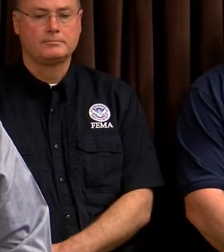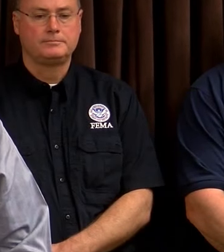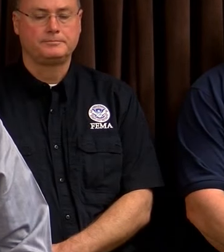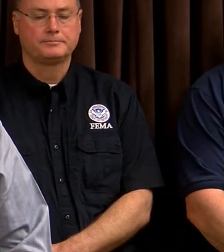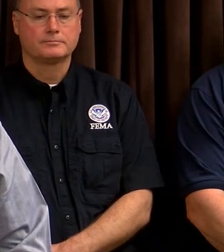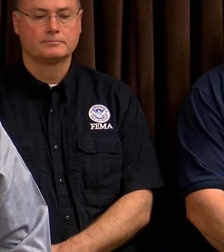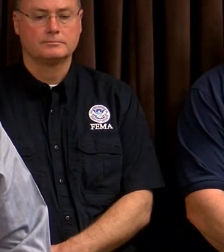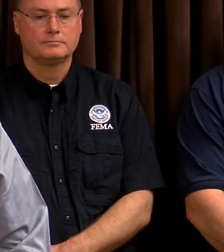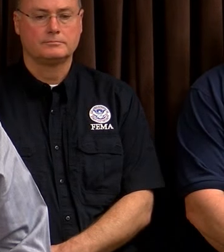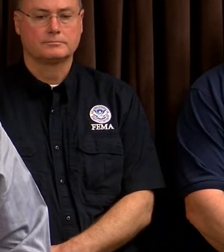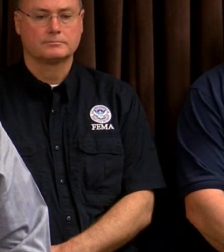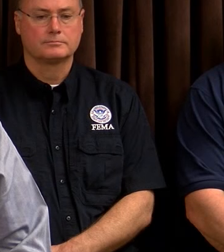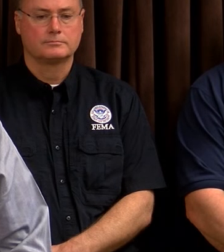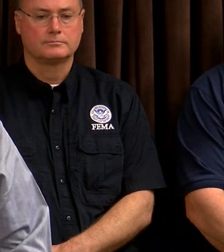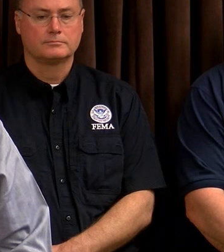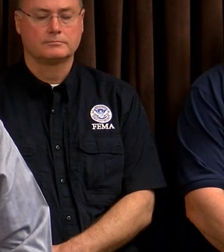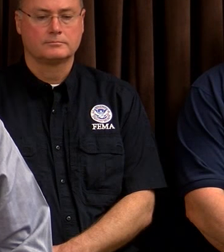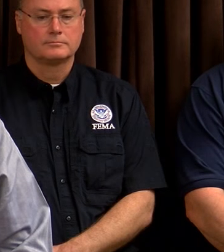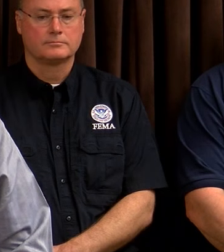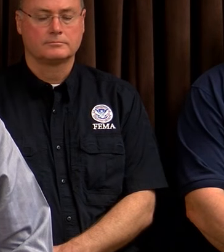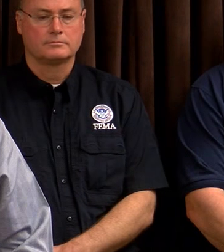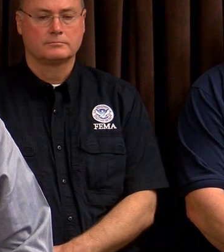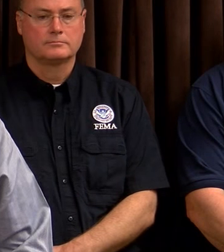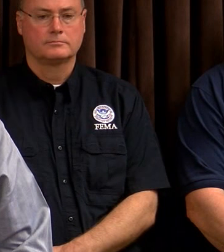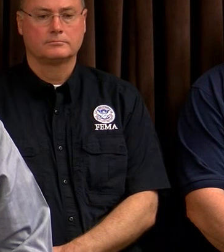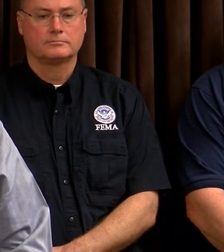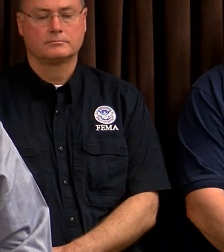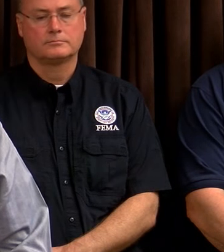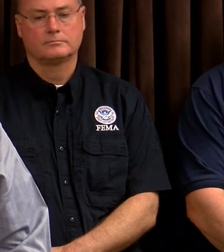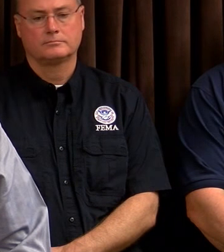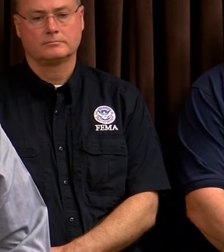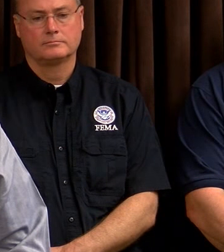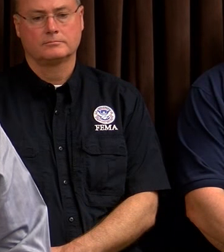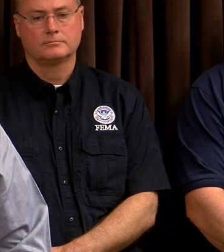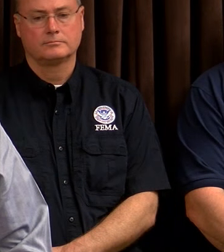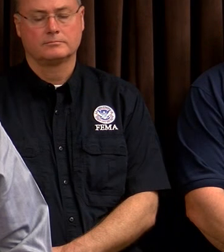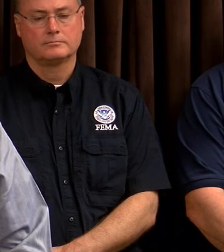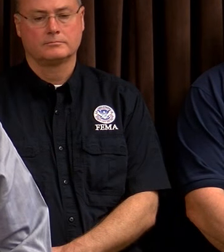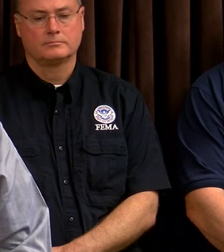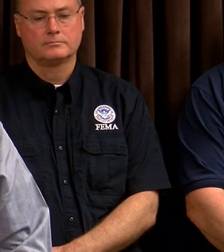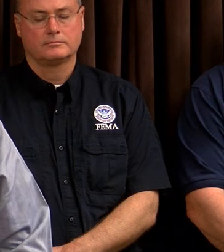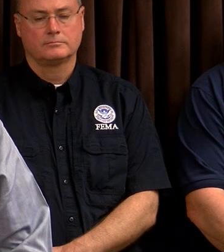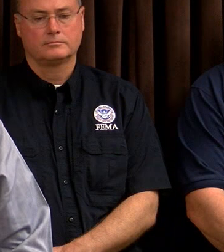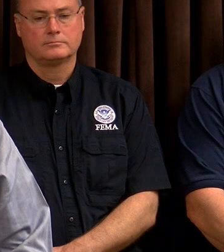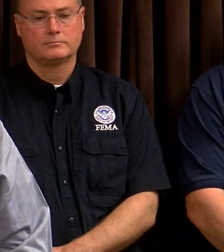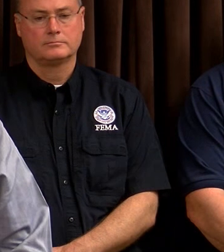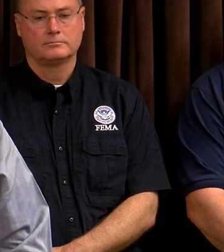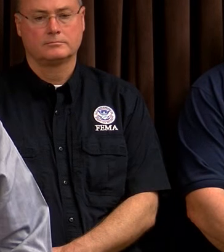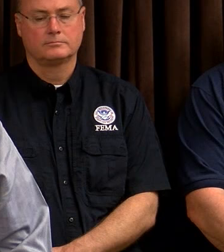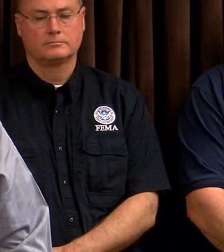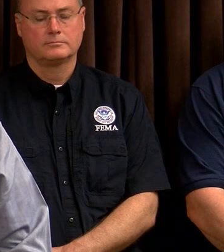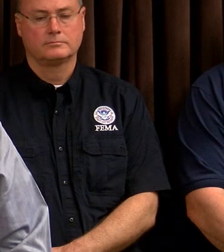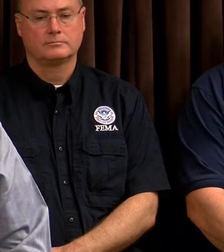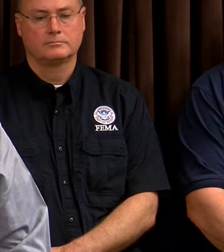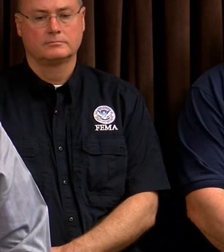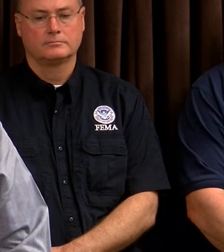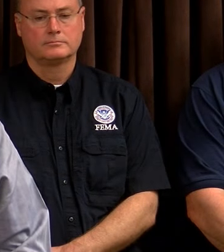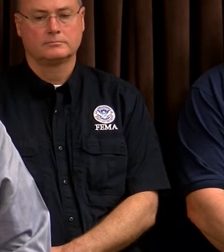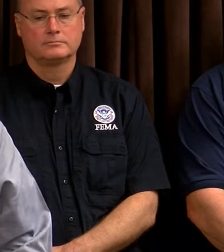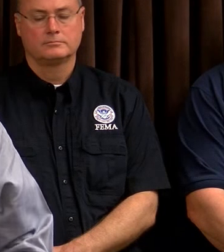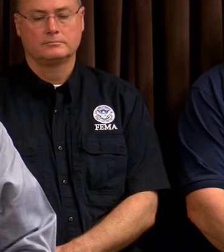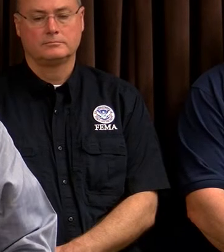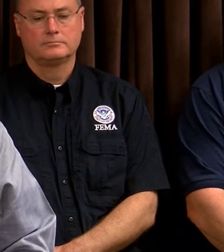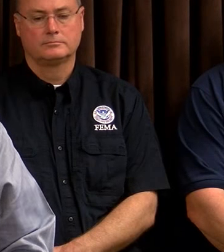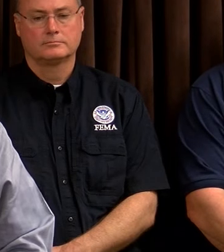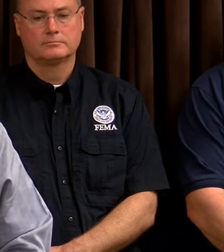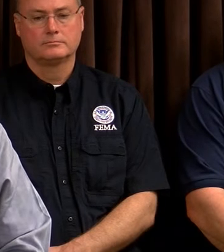So I'm gonna make this short and sweet. And I'd like to introduce Mark Gilarducci, the